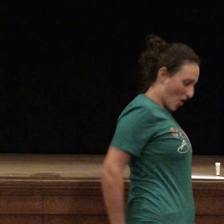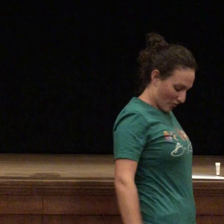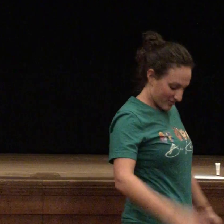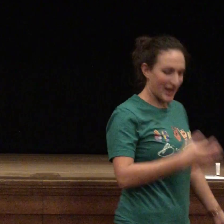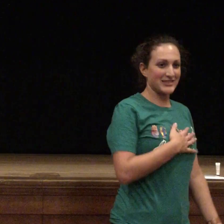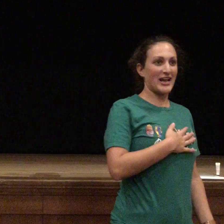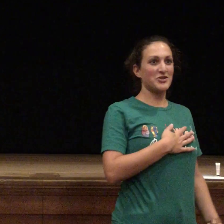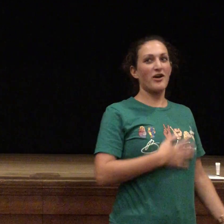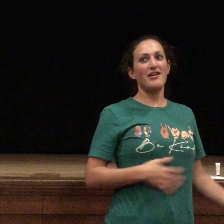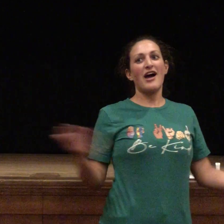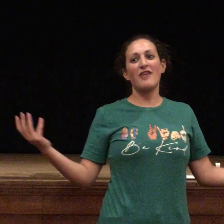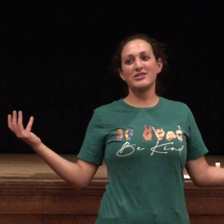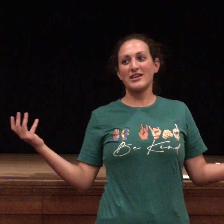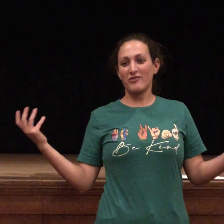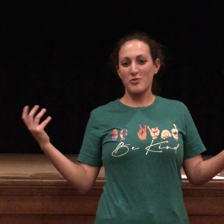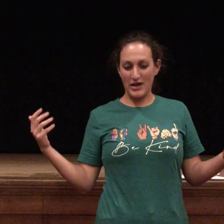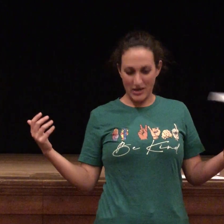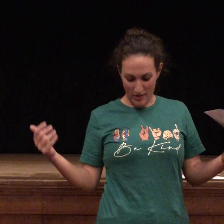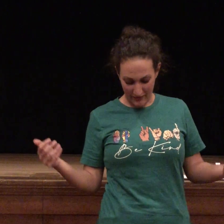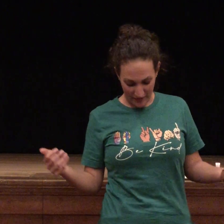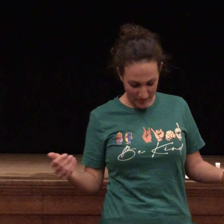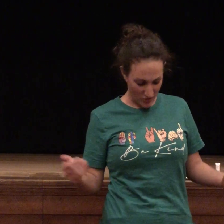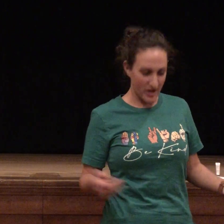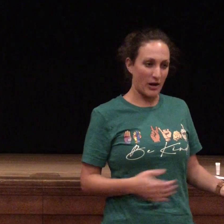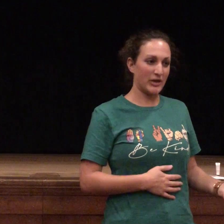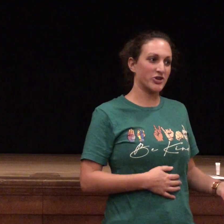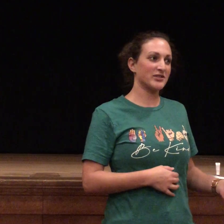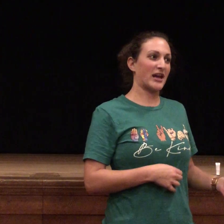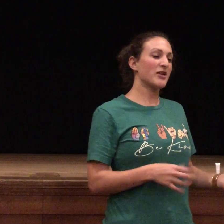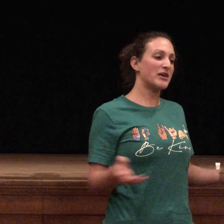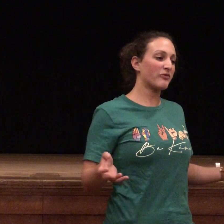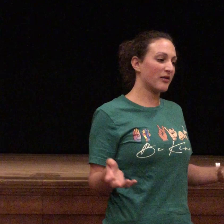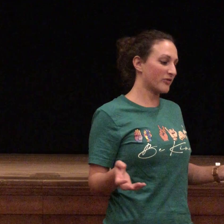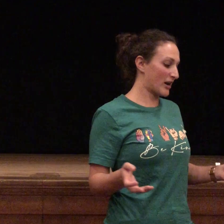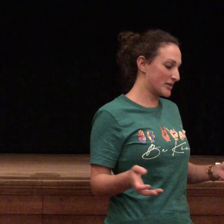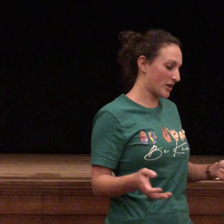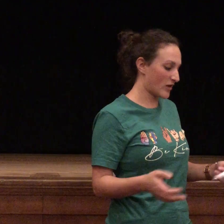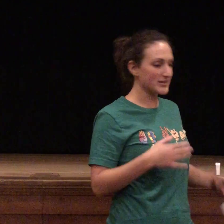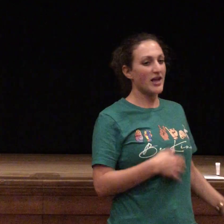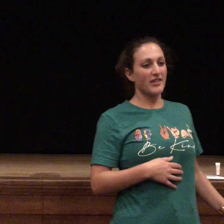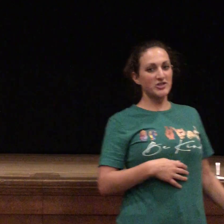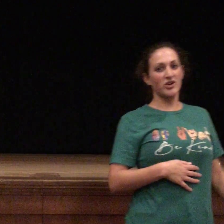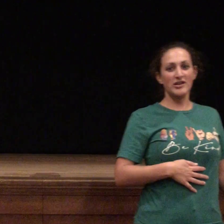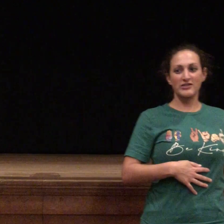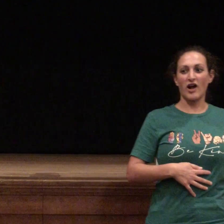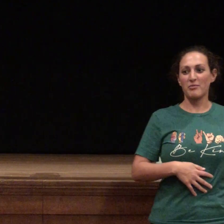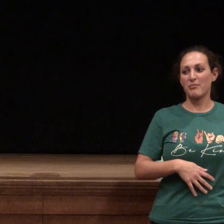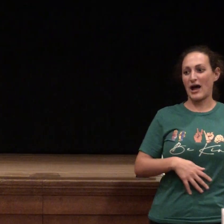Oh, yes, and I do, every week I do have a fun story about my shirts, and I keep on forgetting to tell you guys. This shirt is from